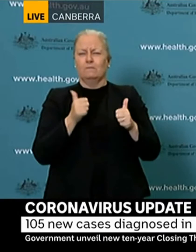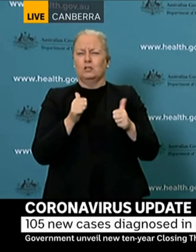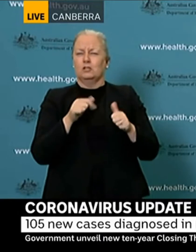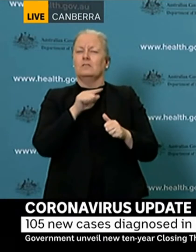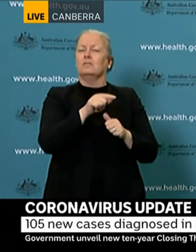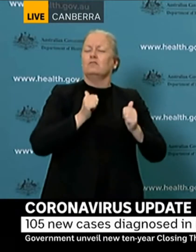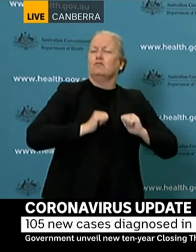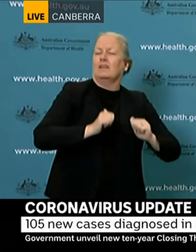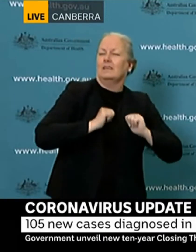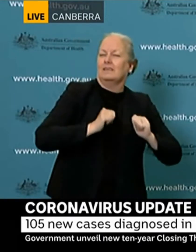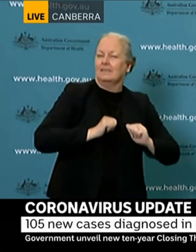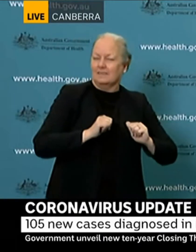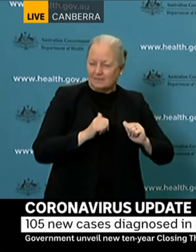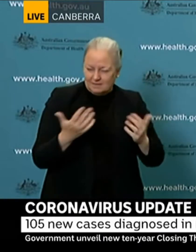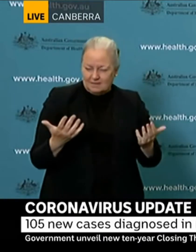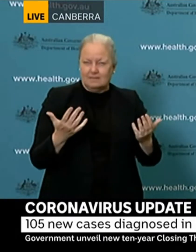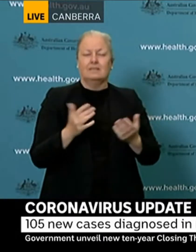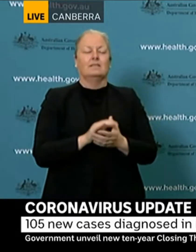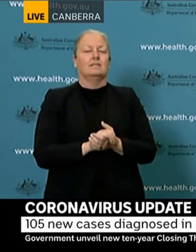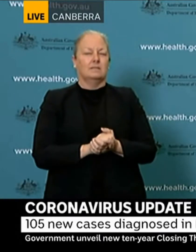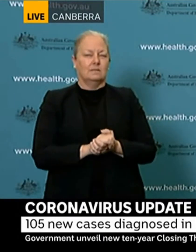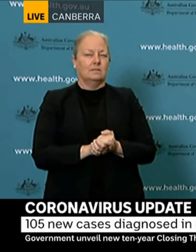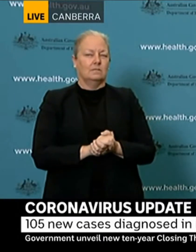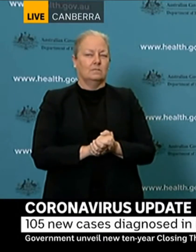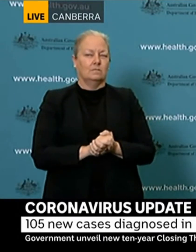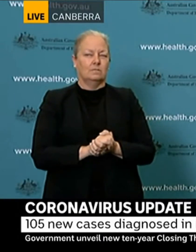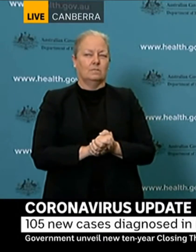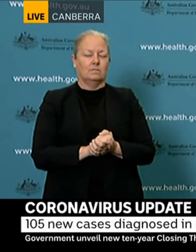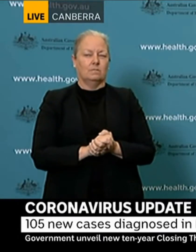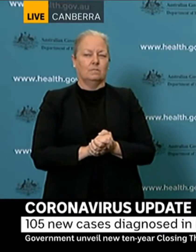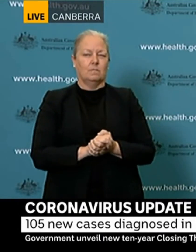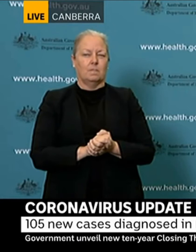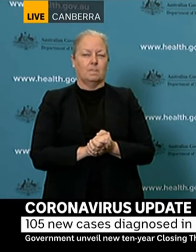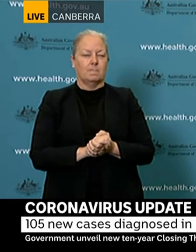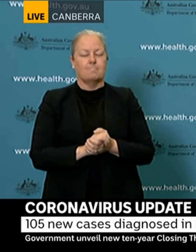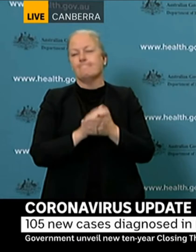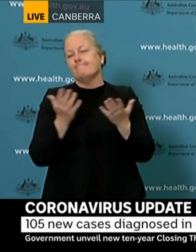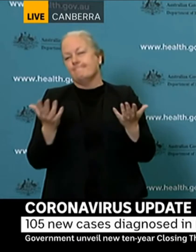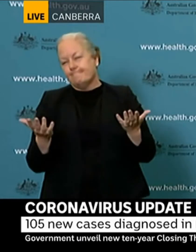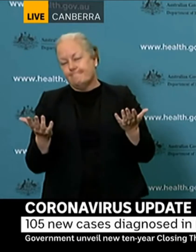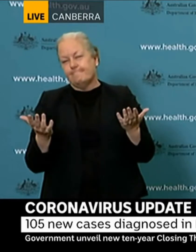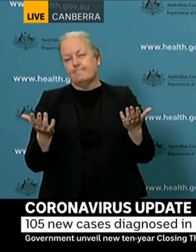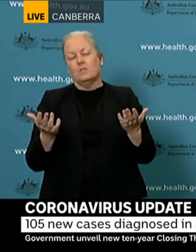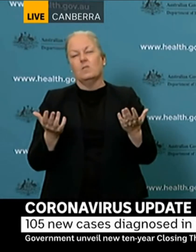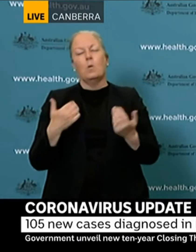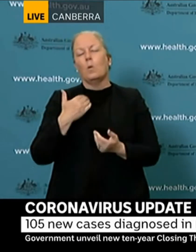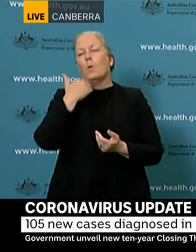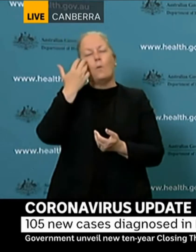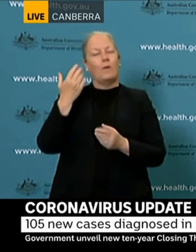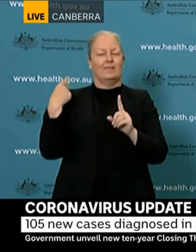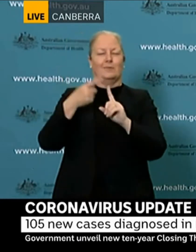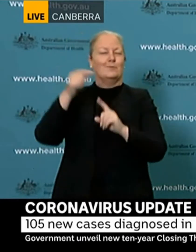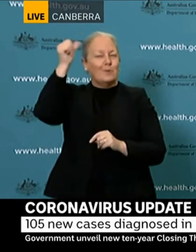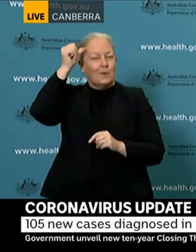to fix these issues before the virus escaped from hotel quarantine? Well, we have always known, and we have experience